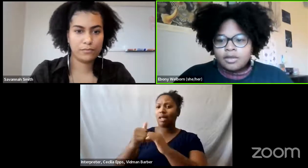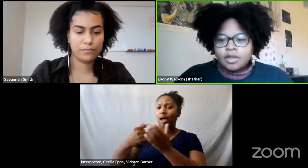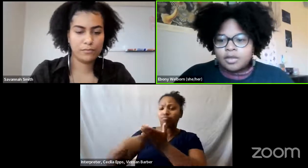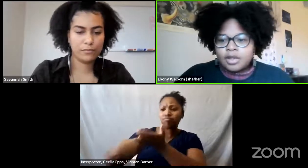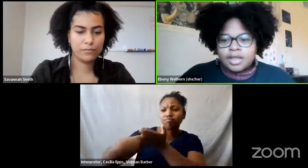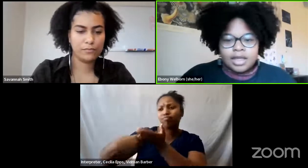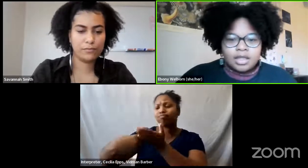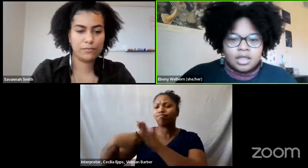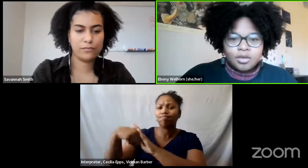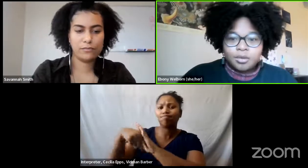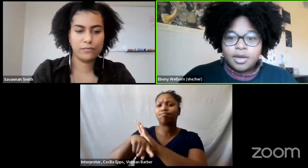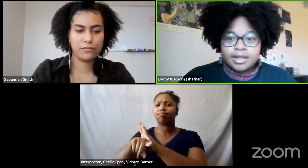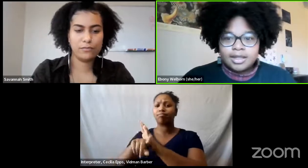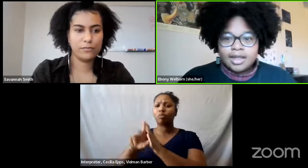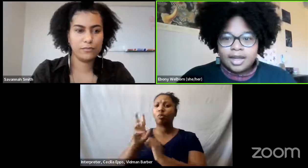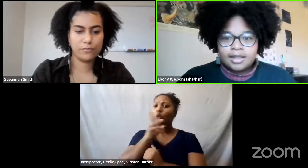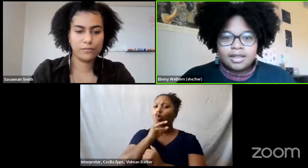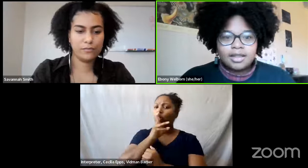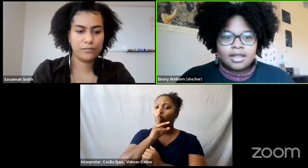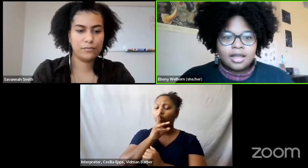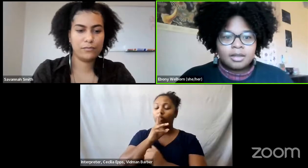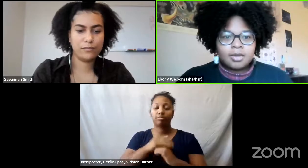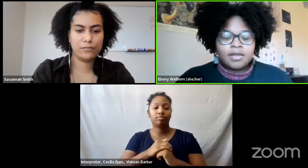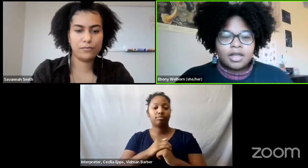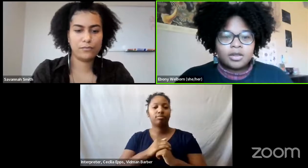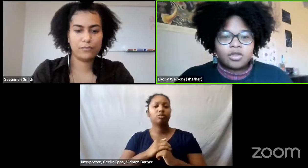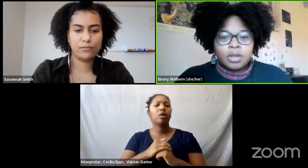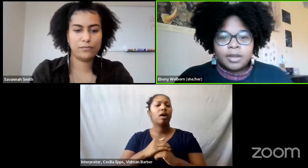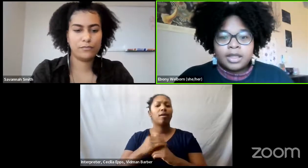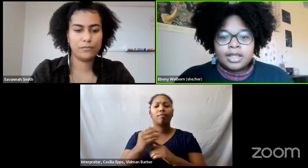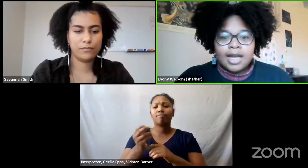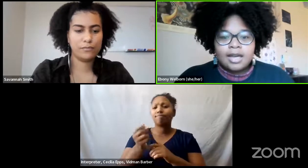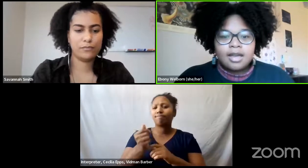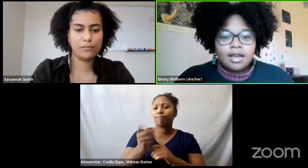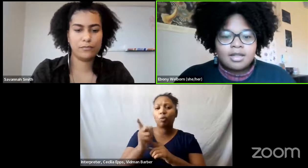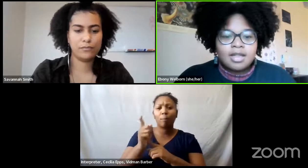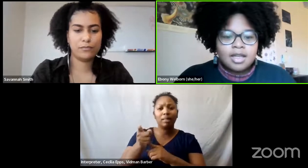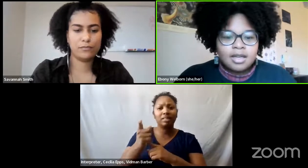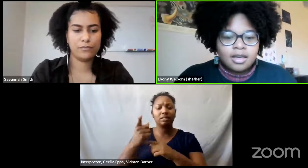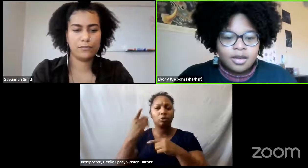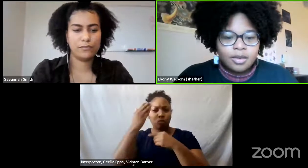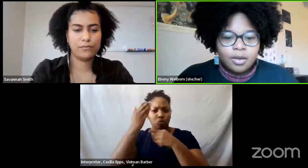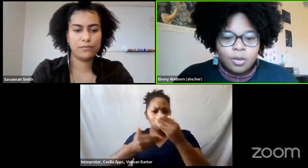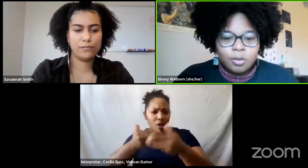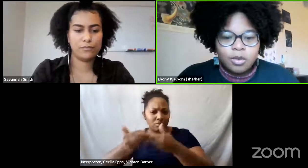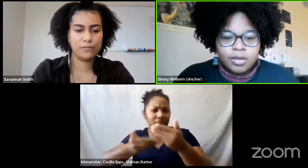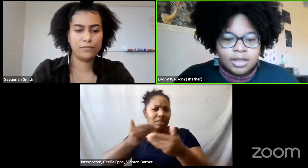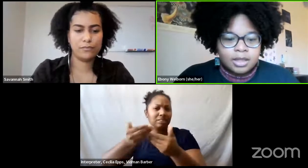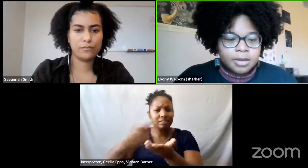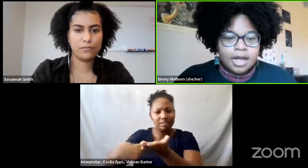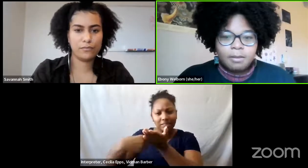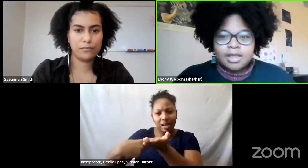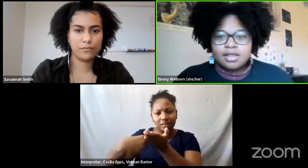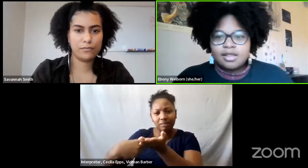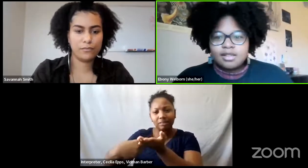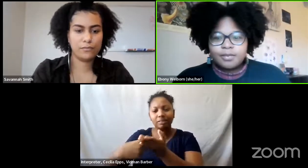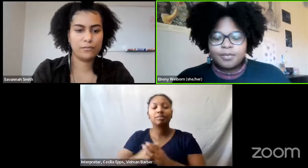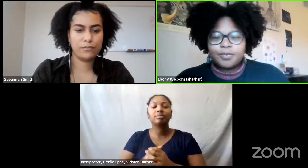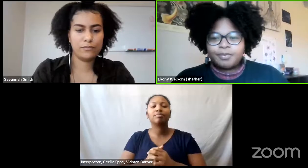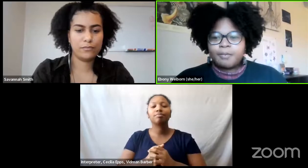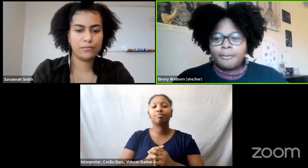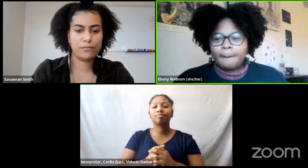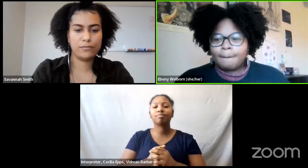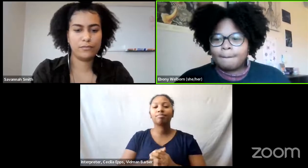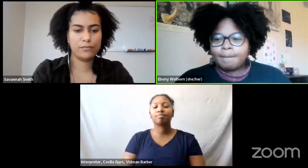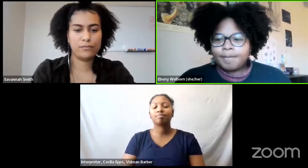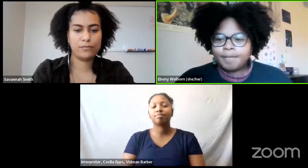So we'll give you a second to process that. Savannah's going to drop it in the chat and then we'll read some of the comments.